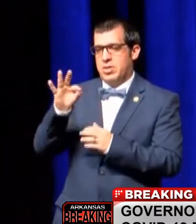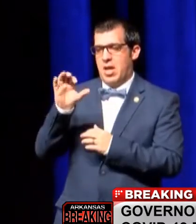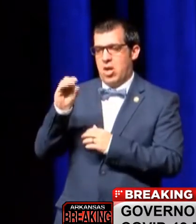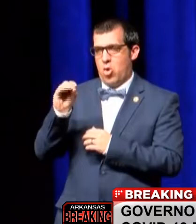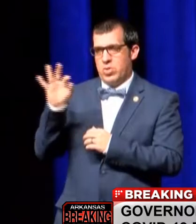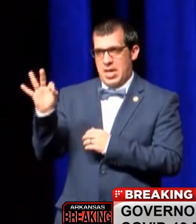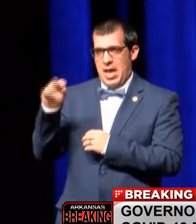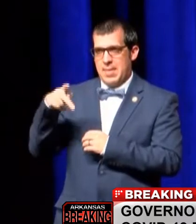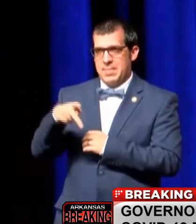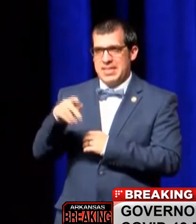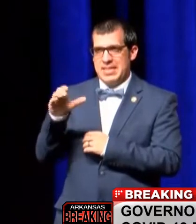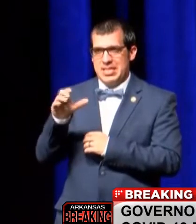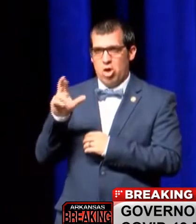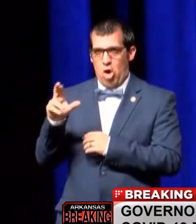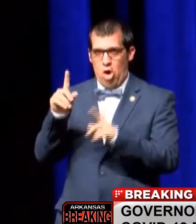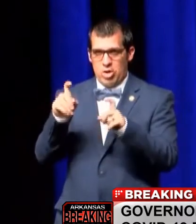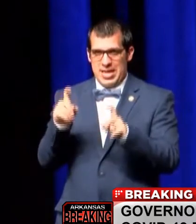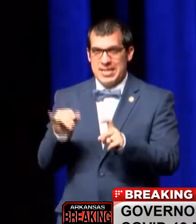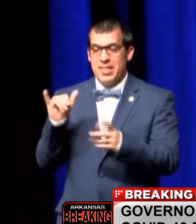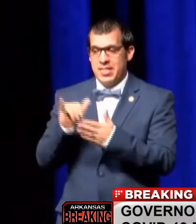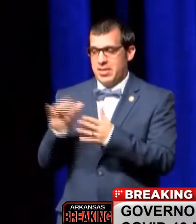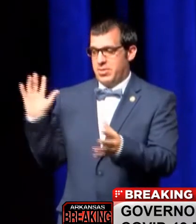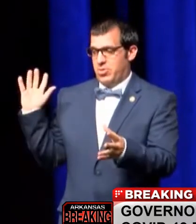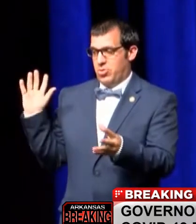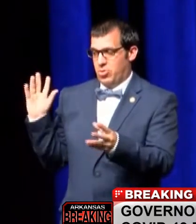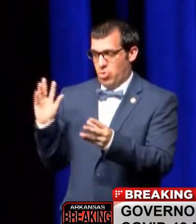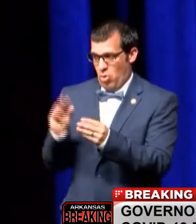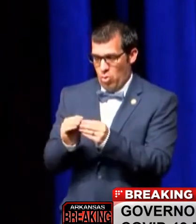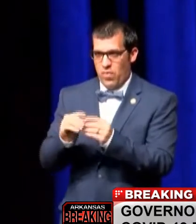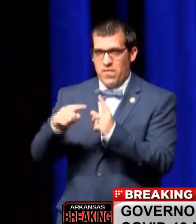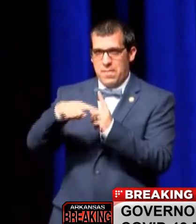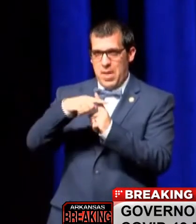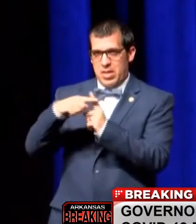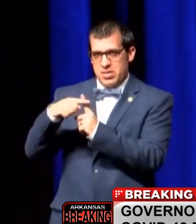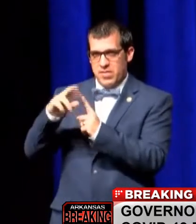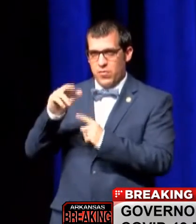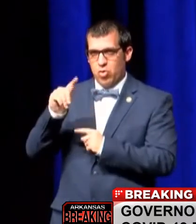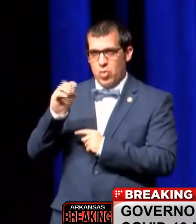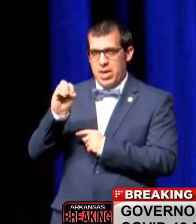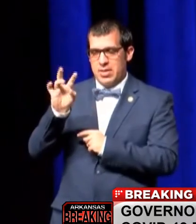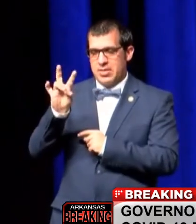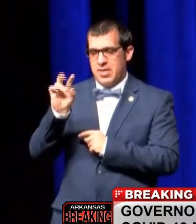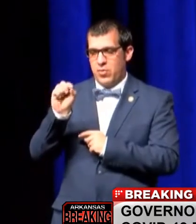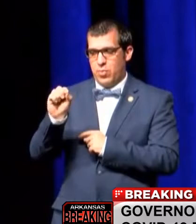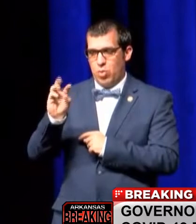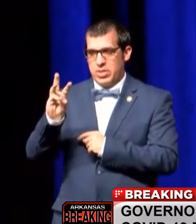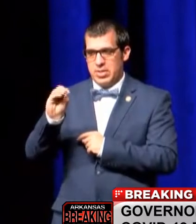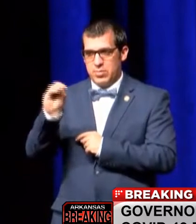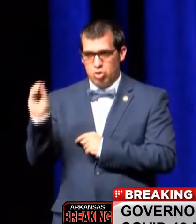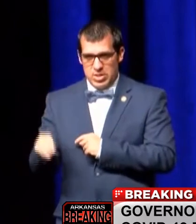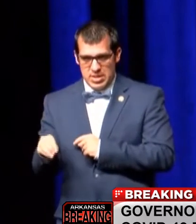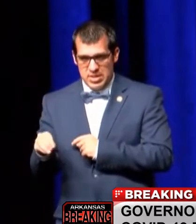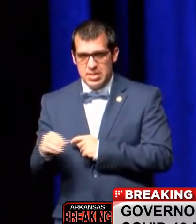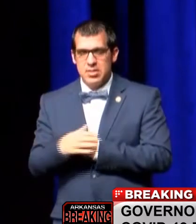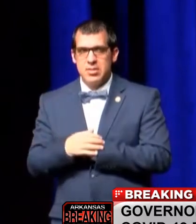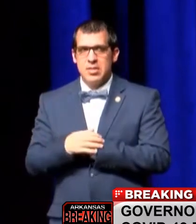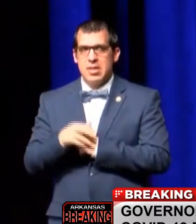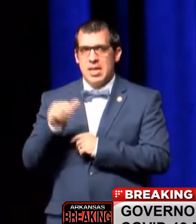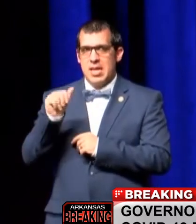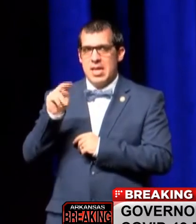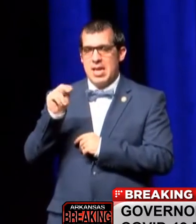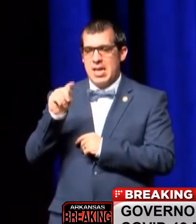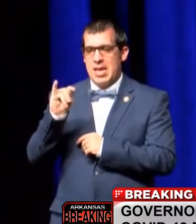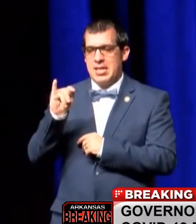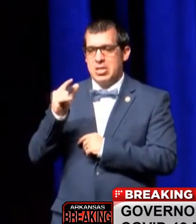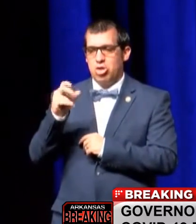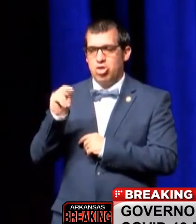PCR tests. That's a cumulative positive rate of 7.6%. In terms of our antigen testing,